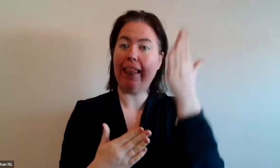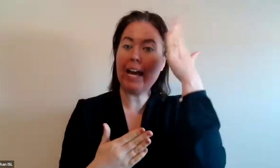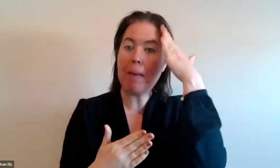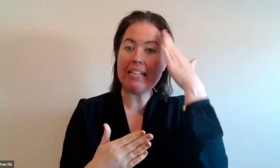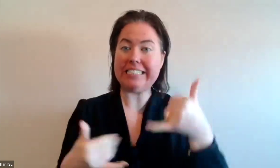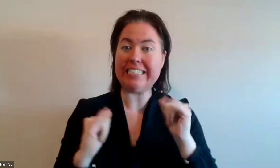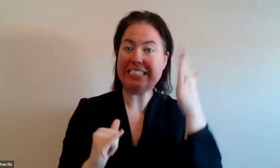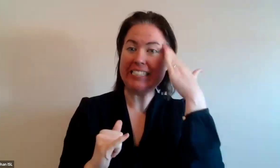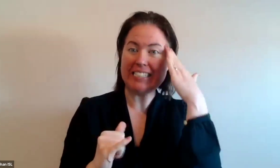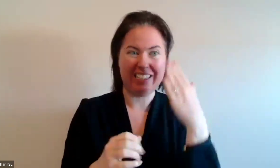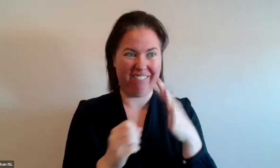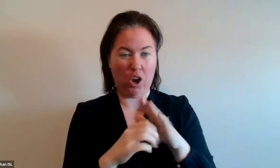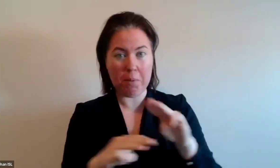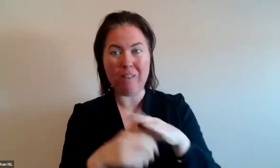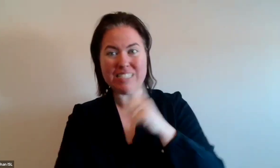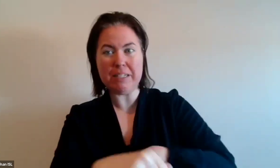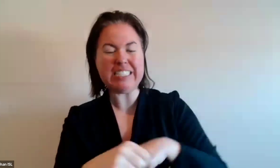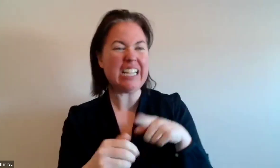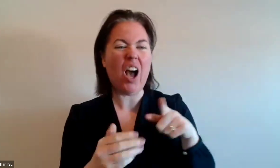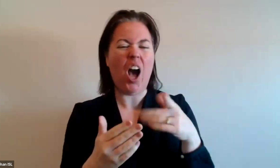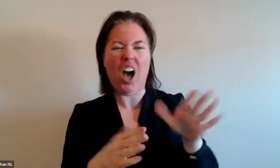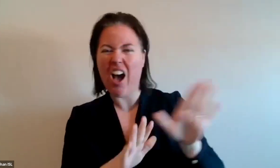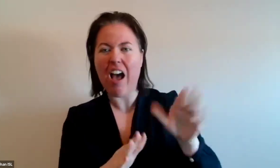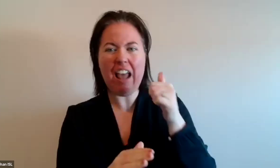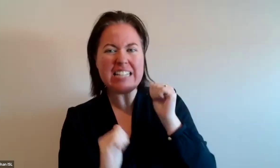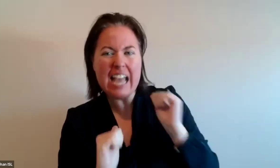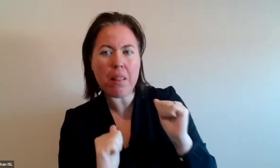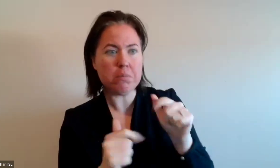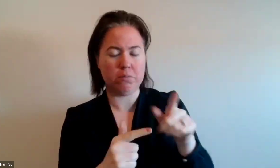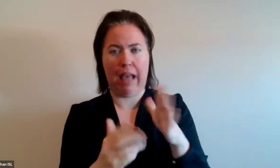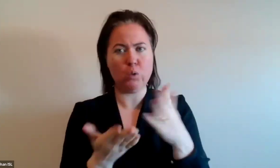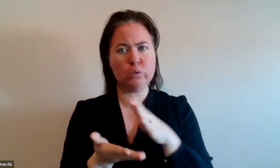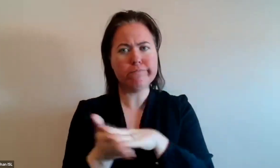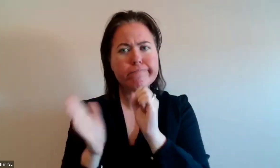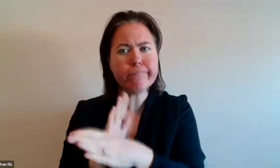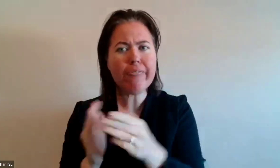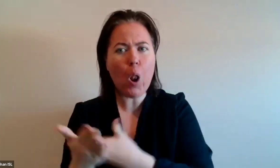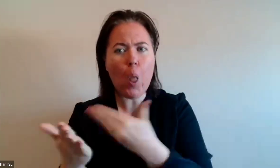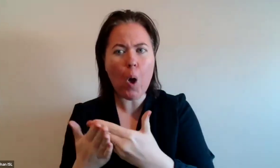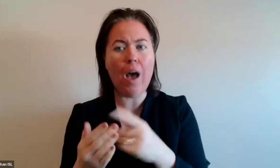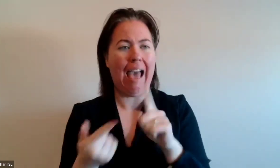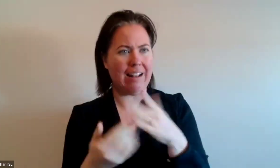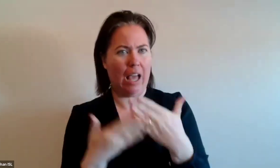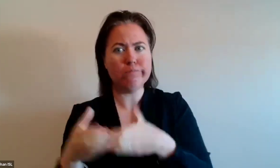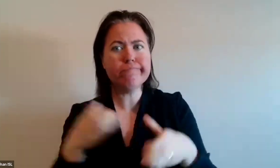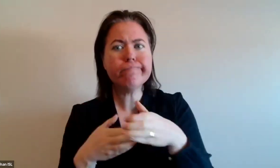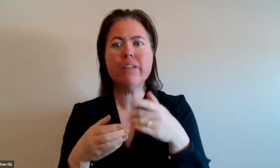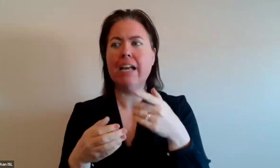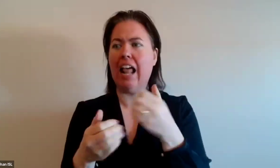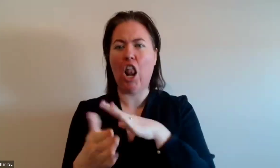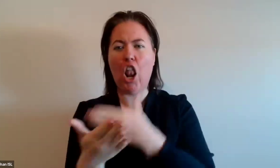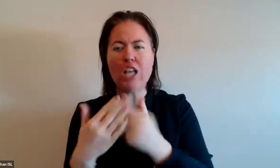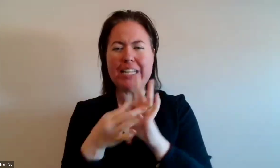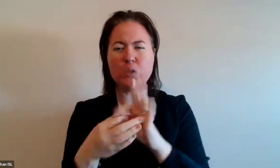taken to develop laws and policies to replace regimes of substitute decision-making by supported decision-making,